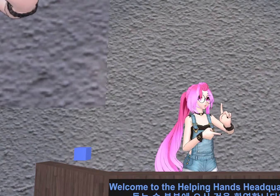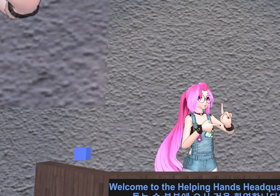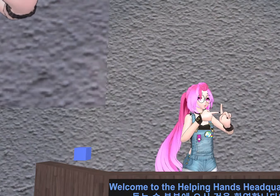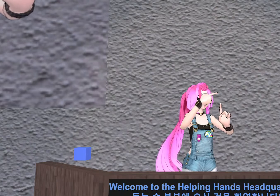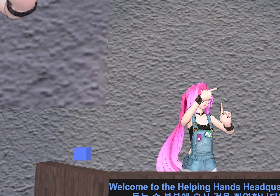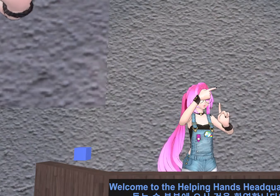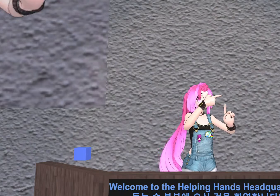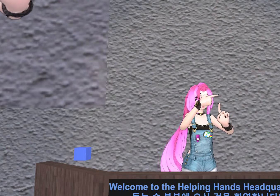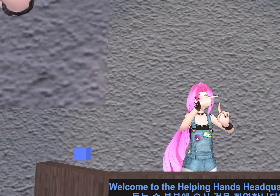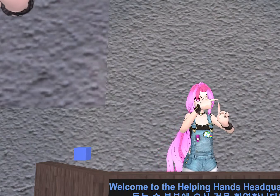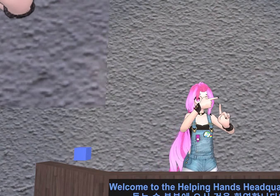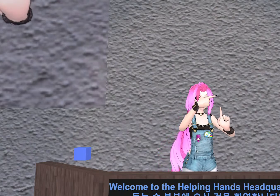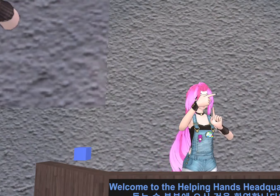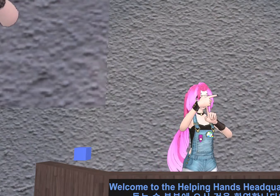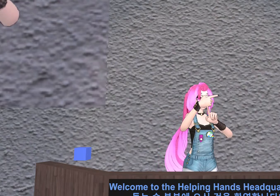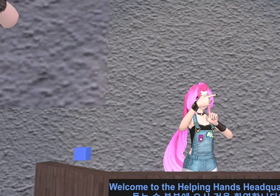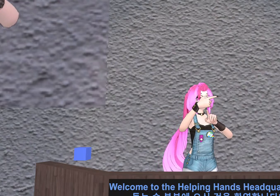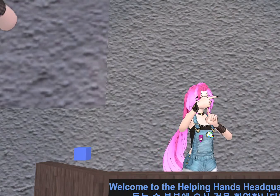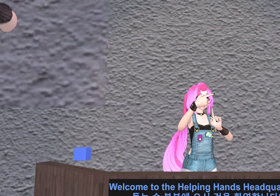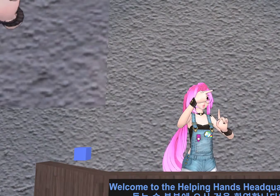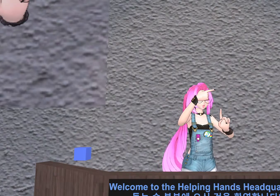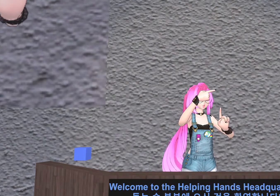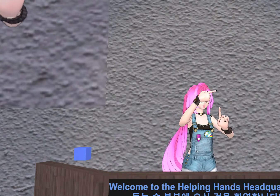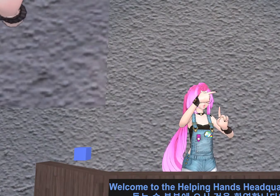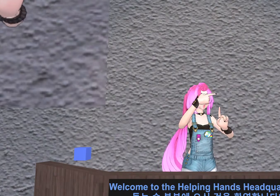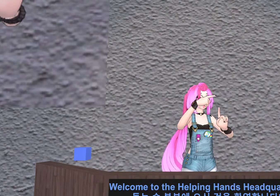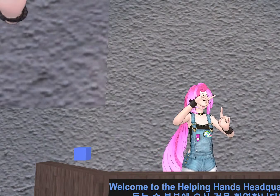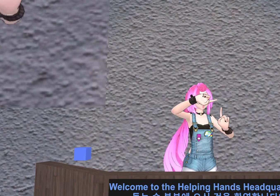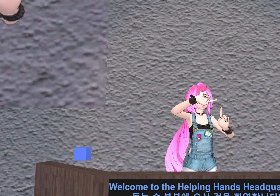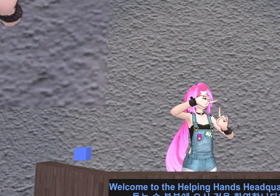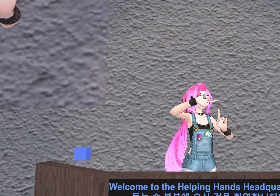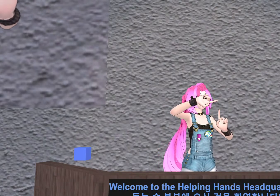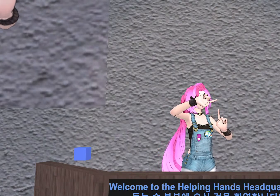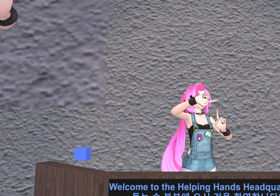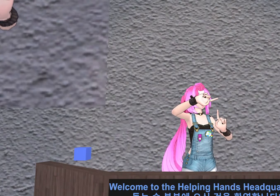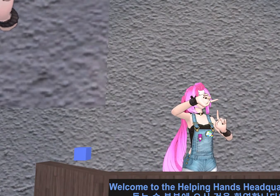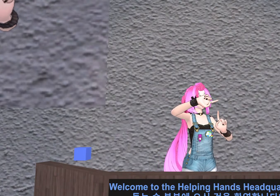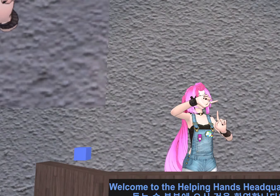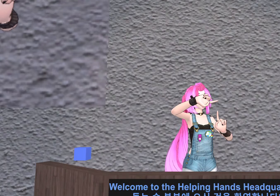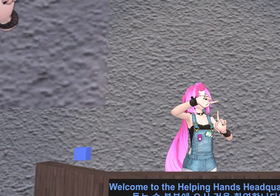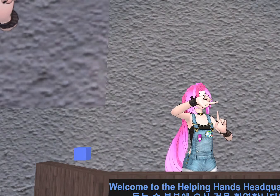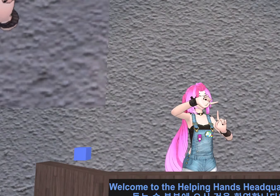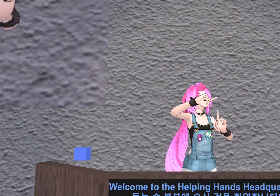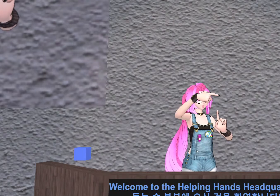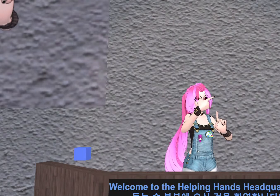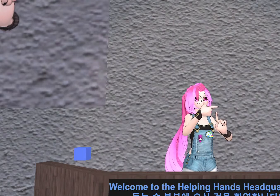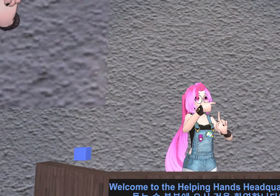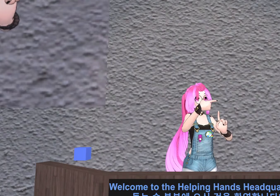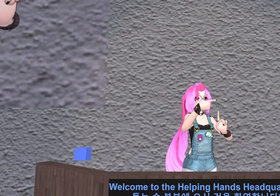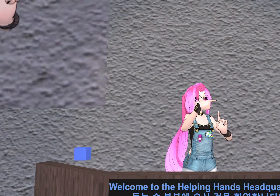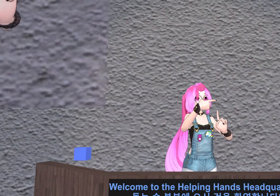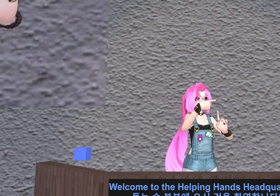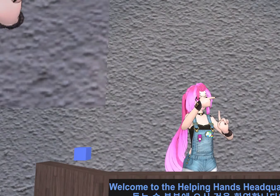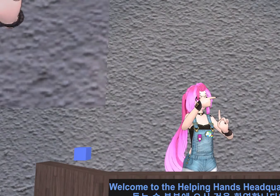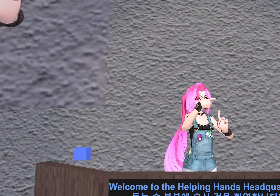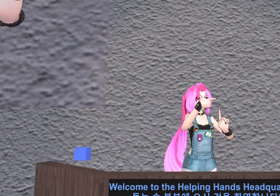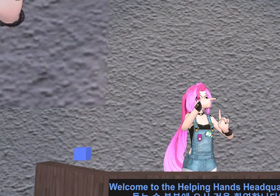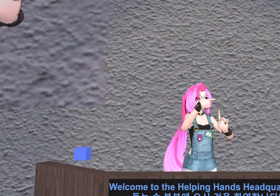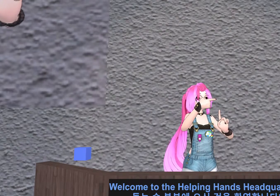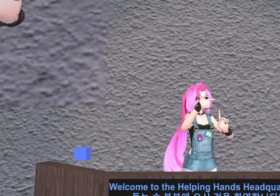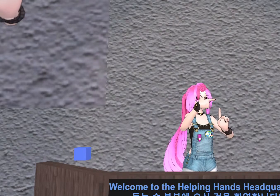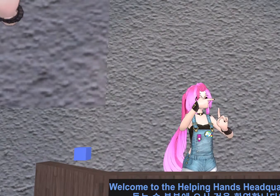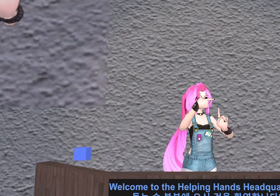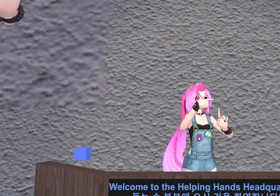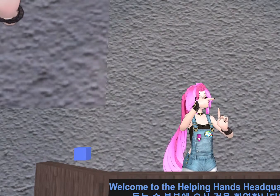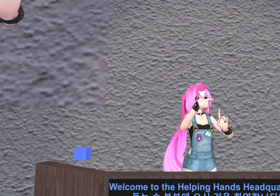Month. Month. This palm towards yourself. I see someone going out like this. You want to be having this